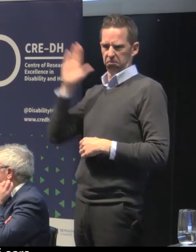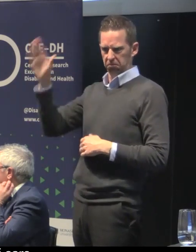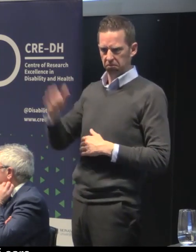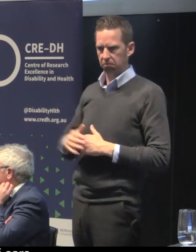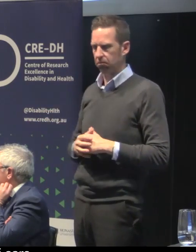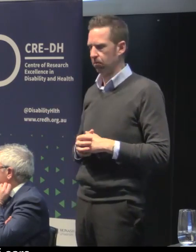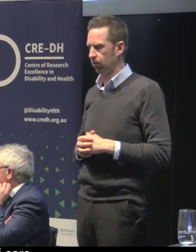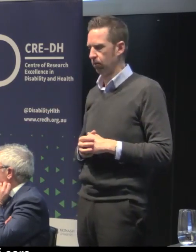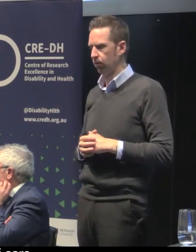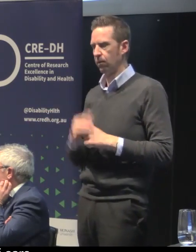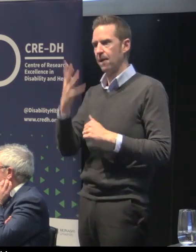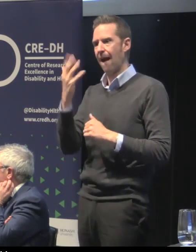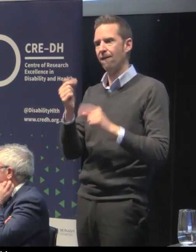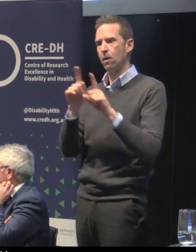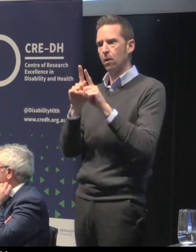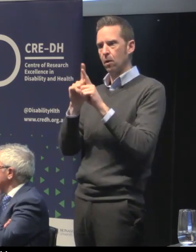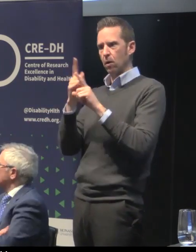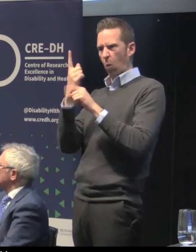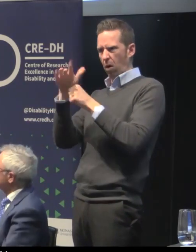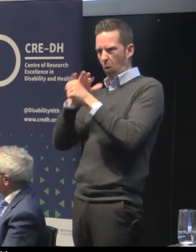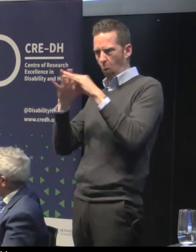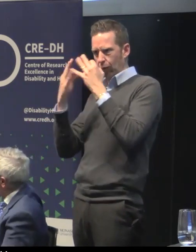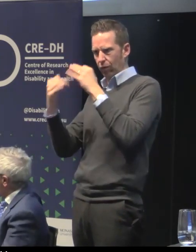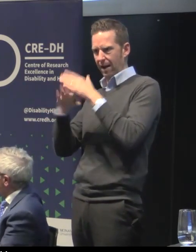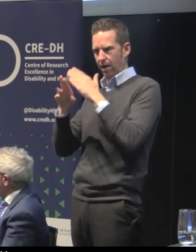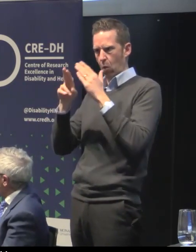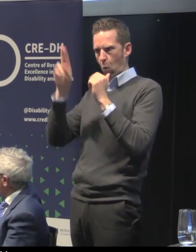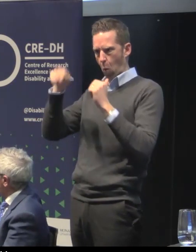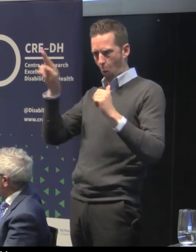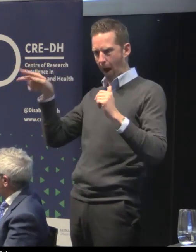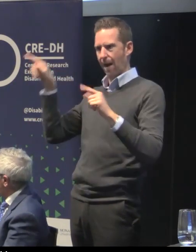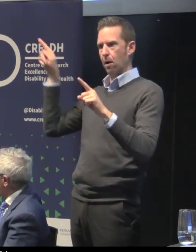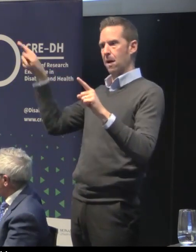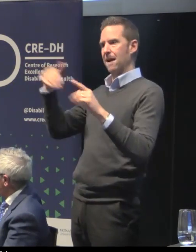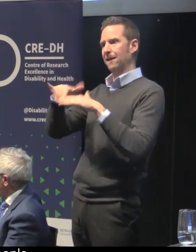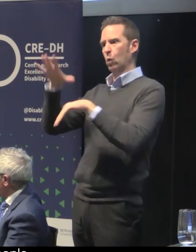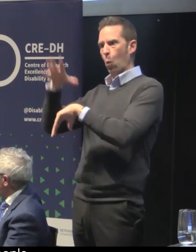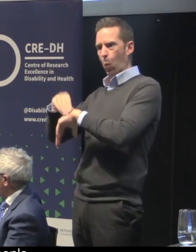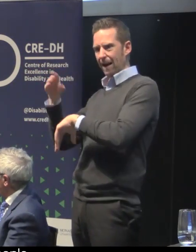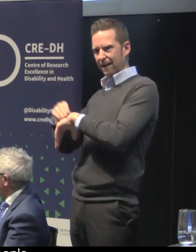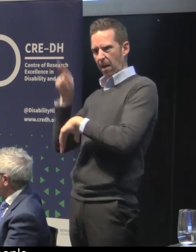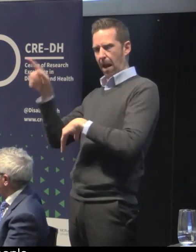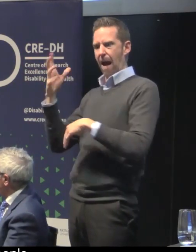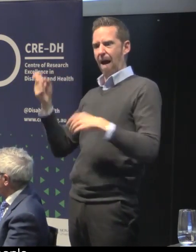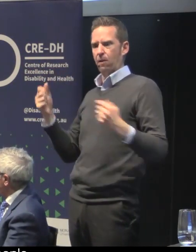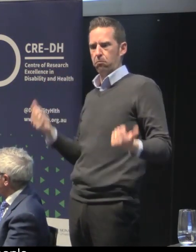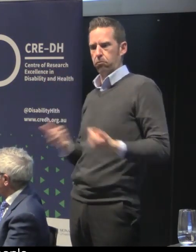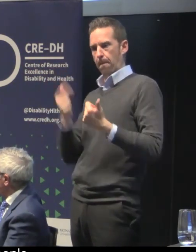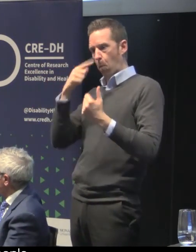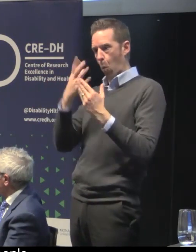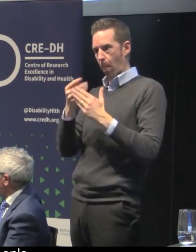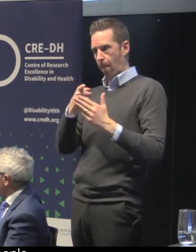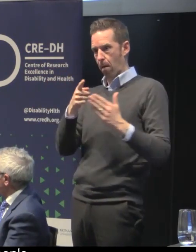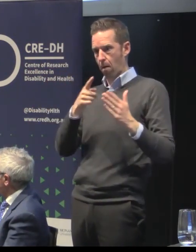care co-ops like Uloba in Norway. In the JAG system in Sweden, you've got loads and loads of people with intellectual disability